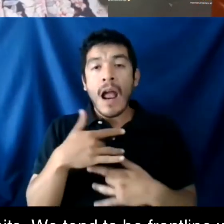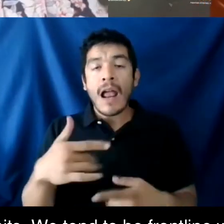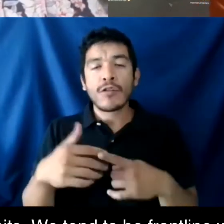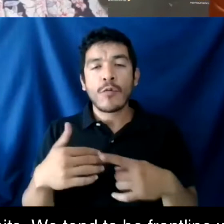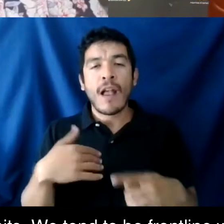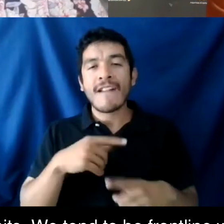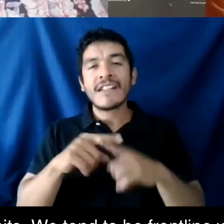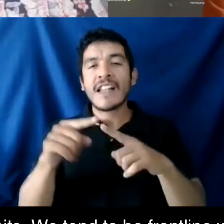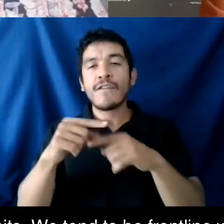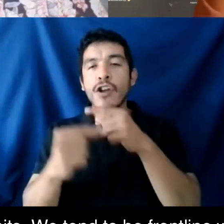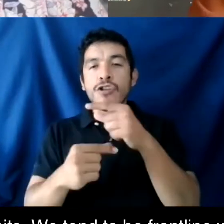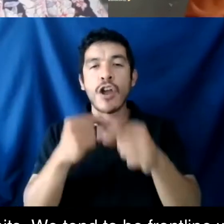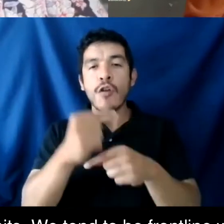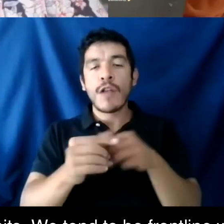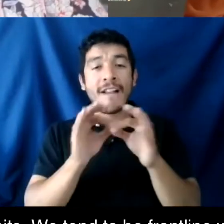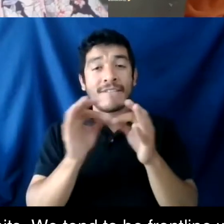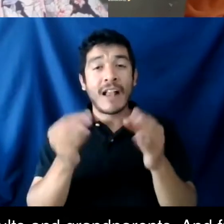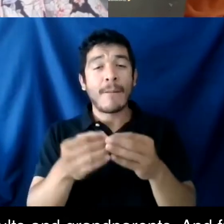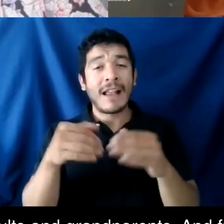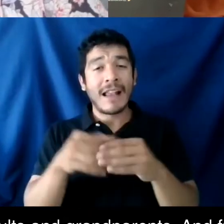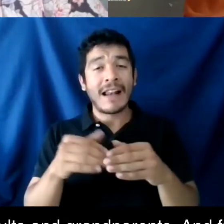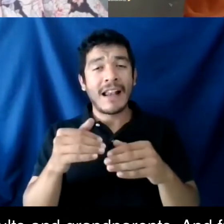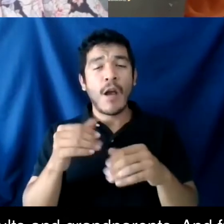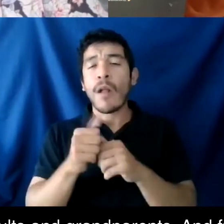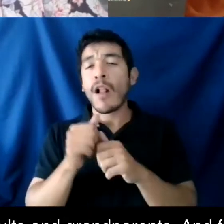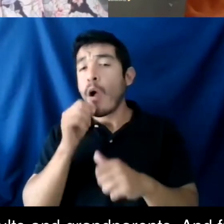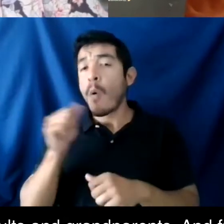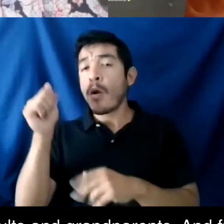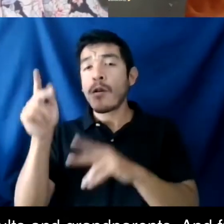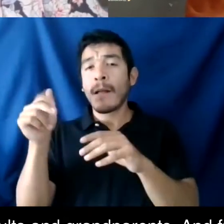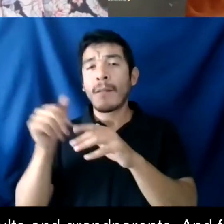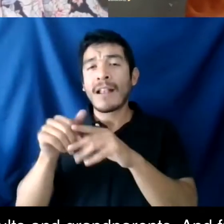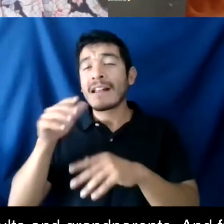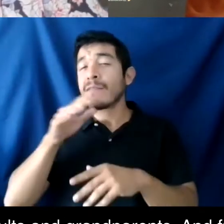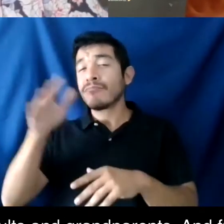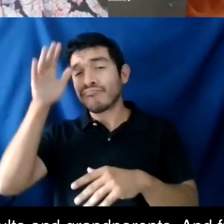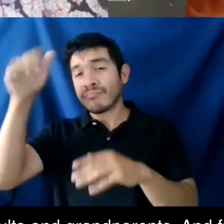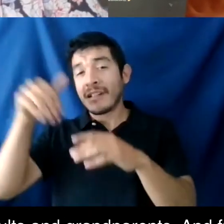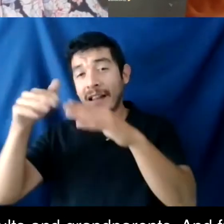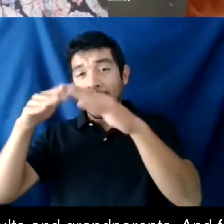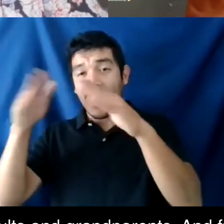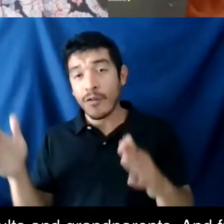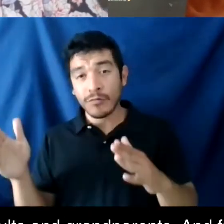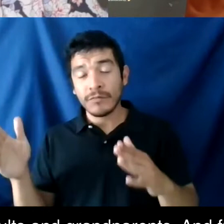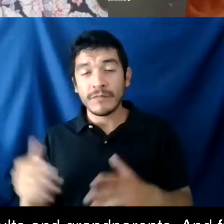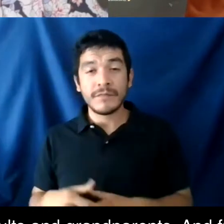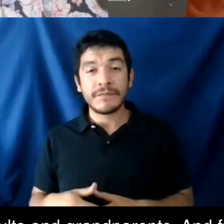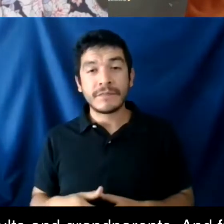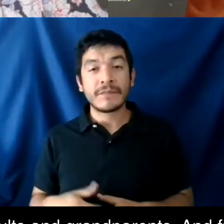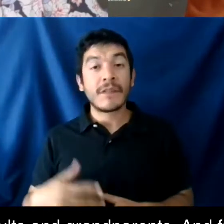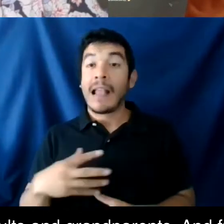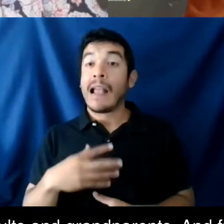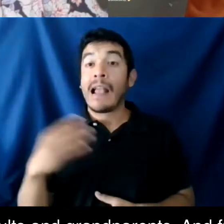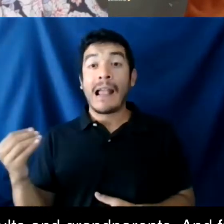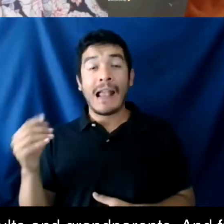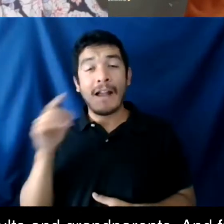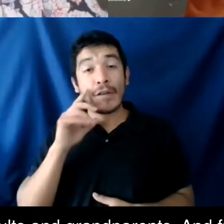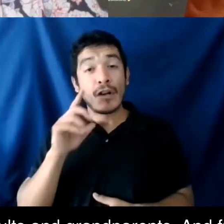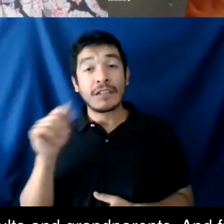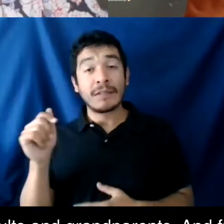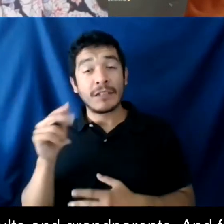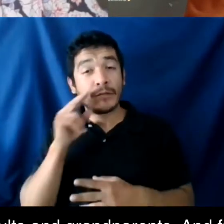intergenerational families with older adults and grandparents. And from the disability